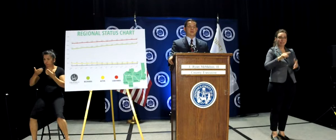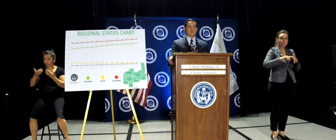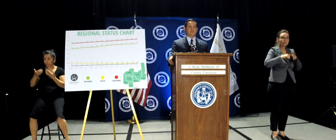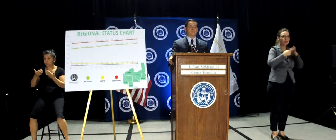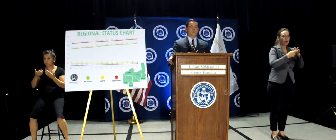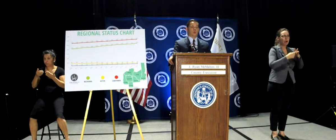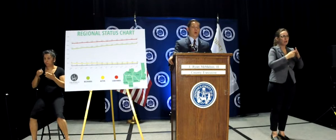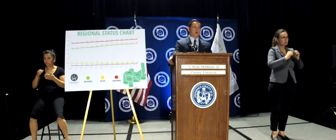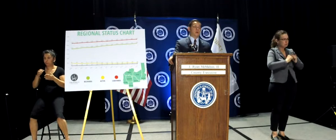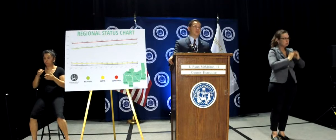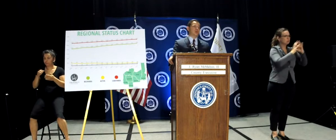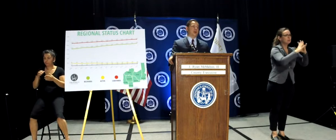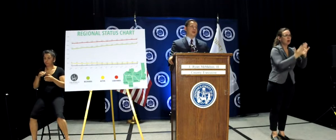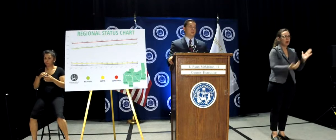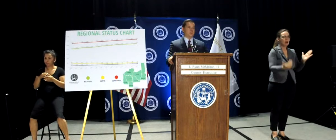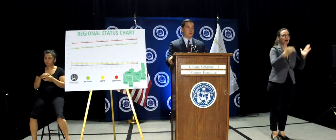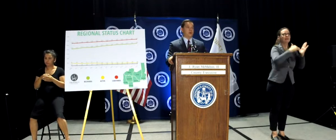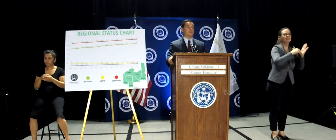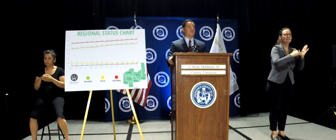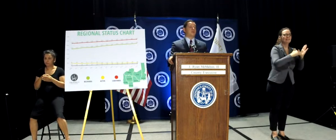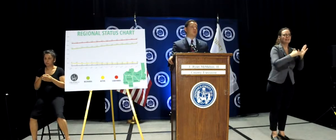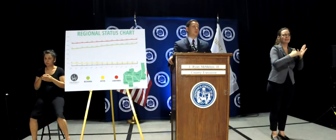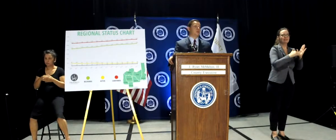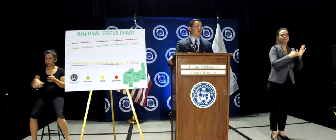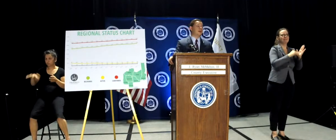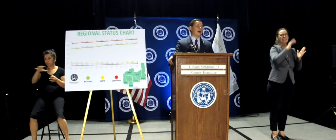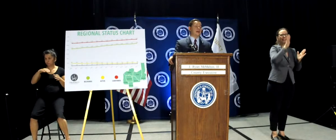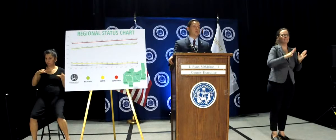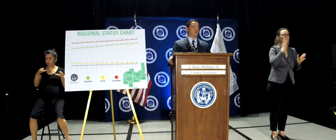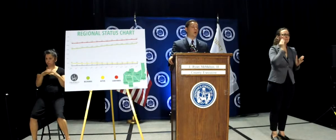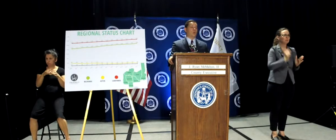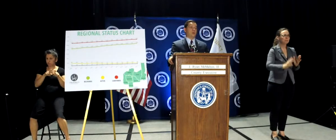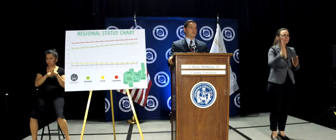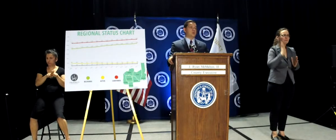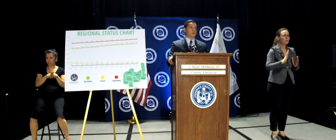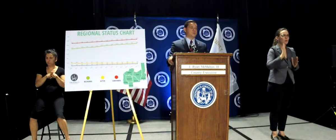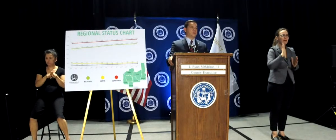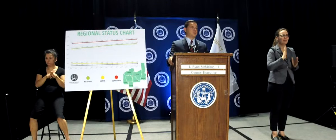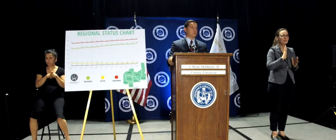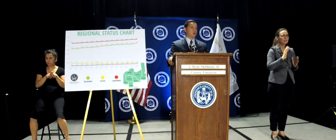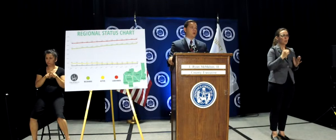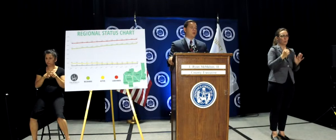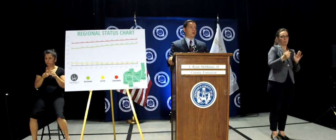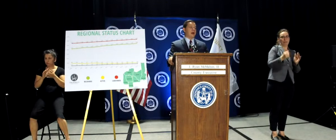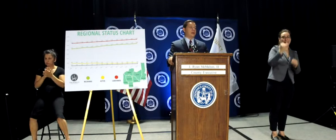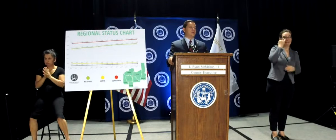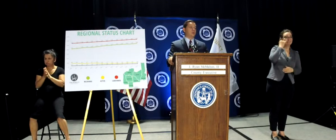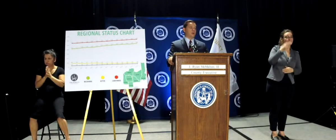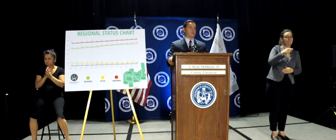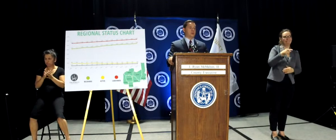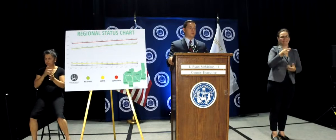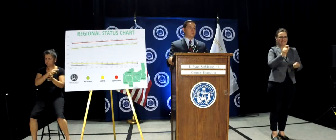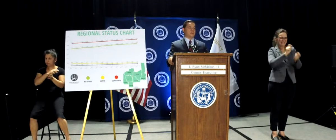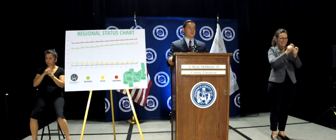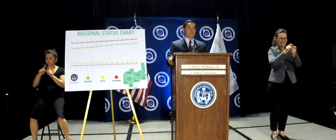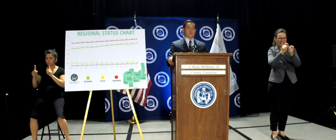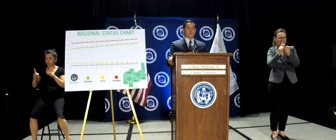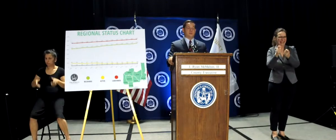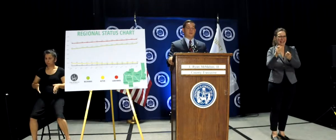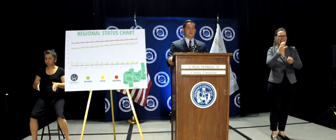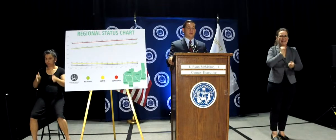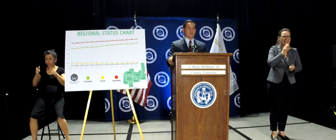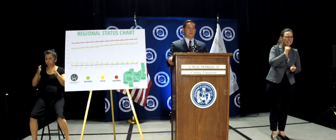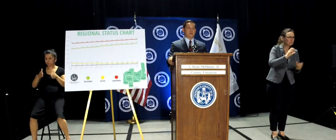as a team and doing running and training, but they're under 50 people. I don't know what the circumstances were. I do know the circumstances